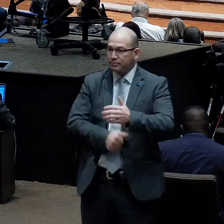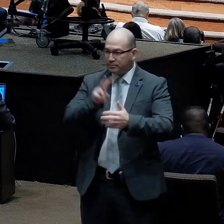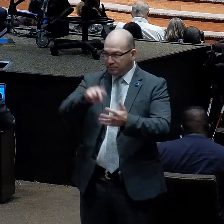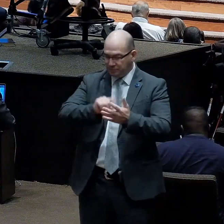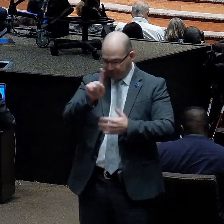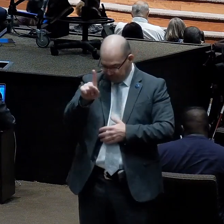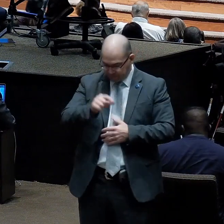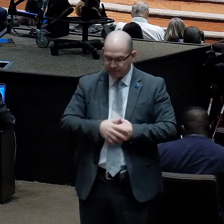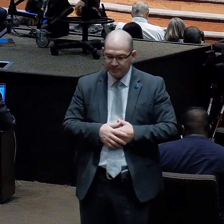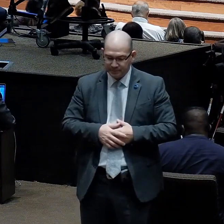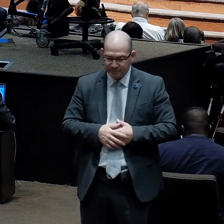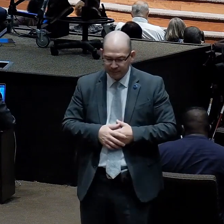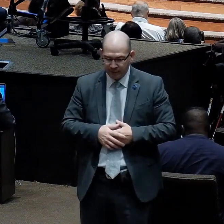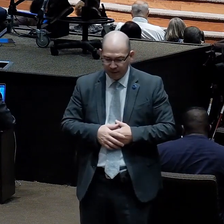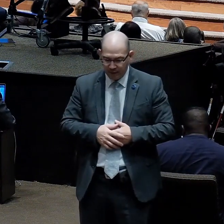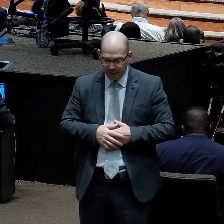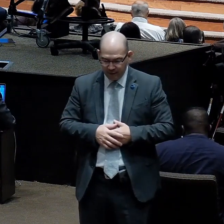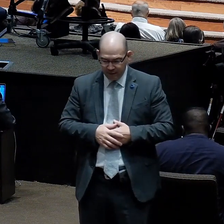Philippians 2.1.